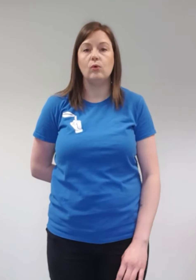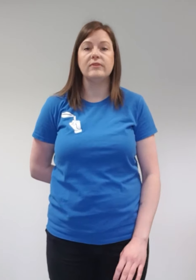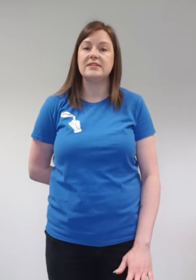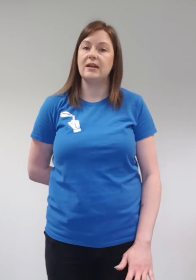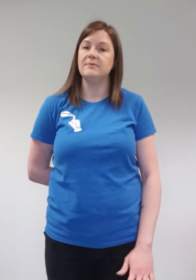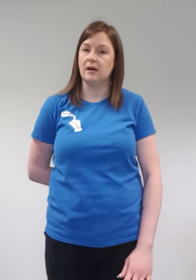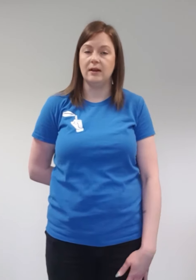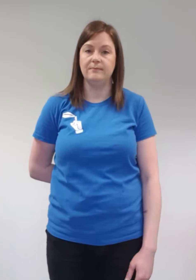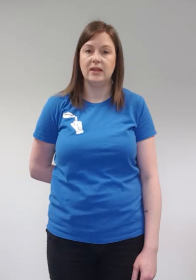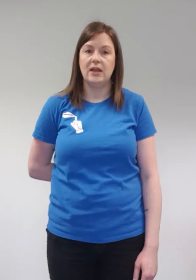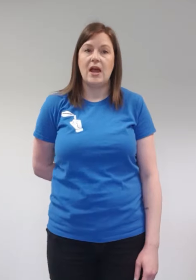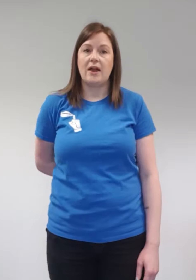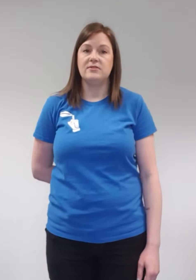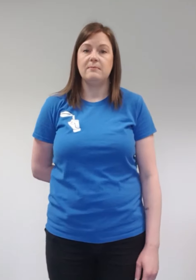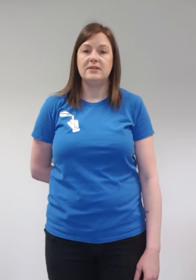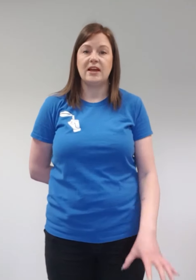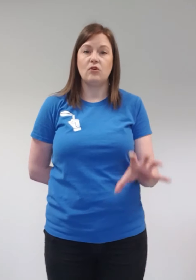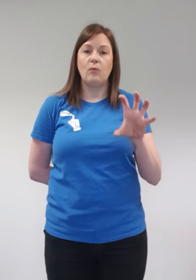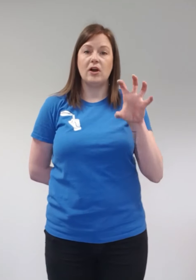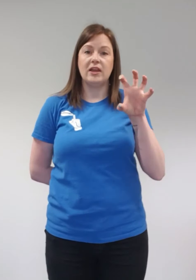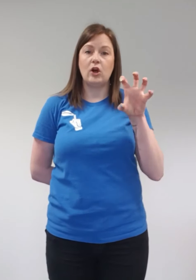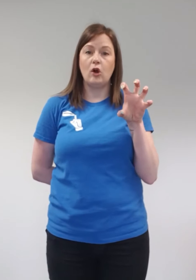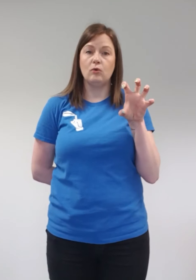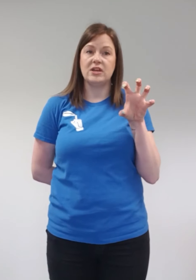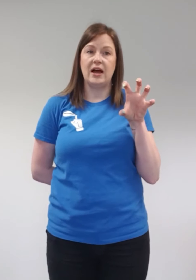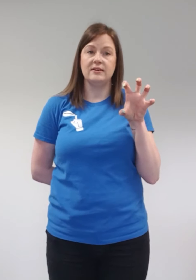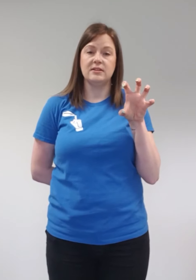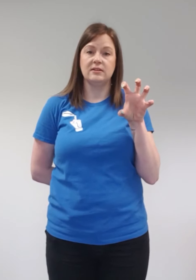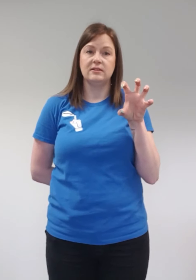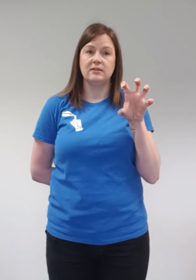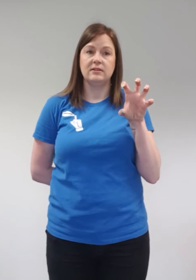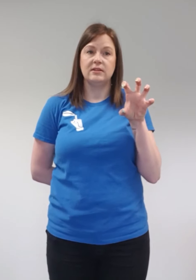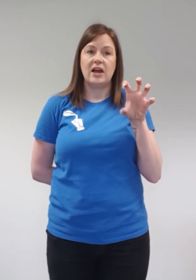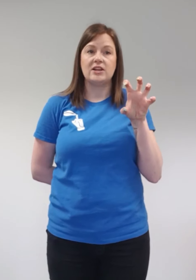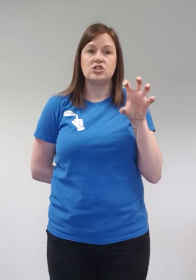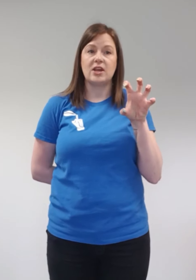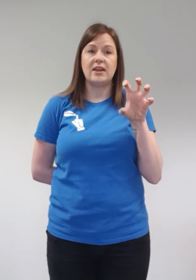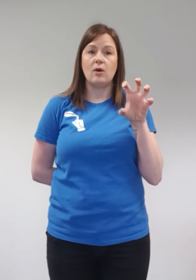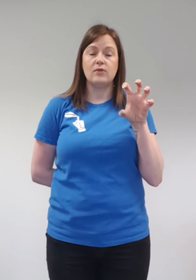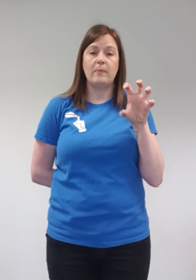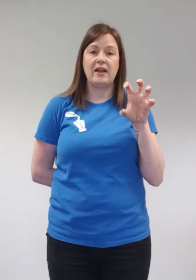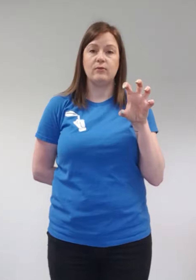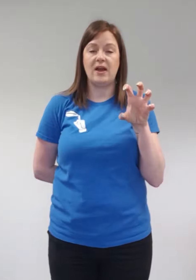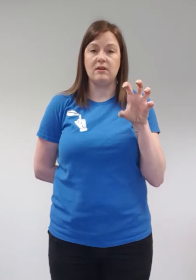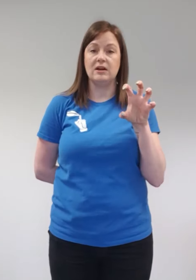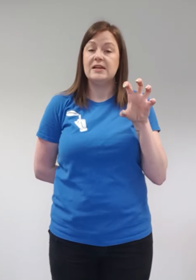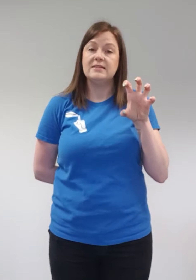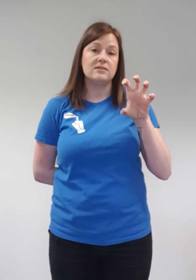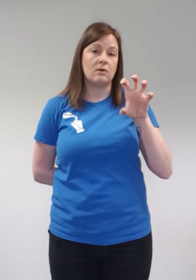the same sign. And you simply take your working clawed hand and shake it over your painful area. This is a